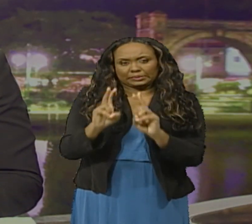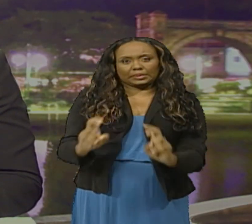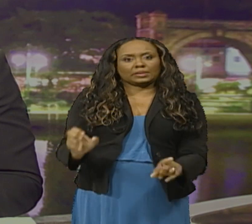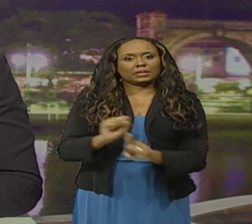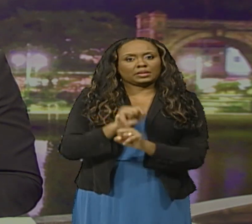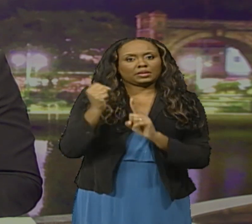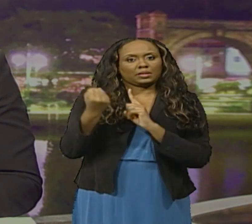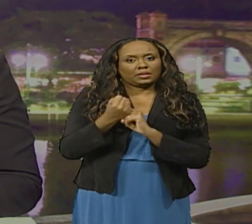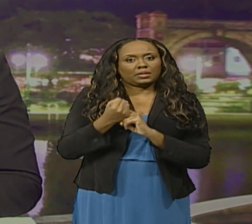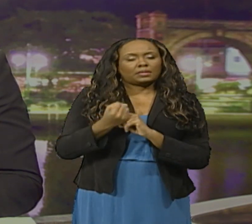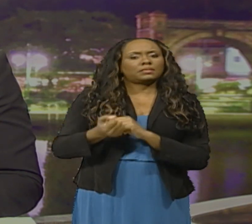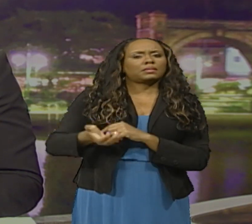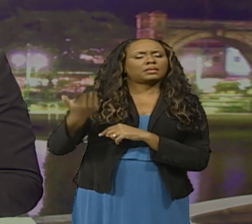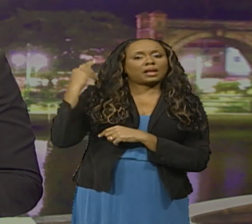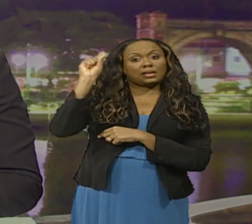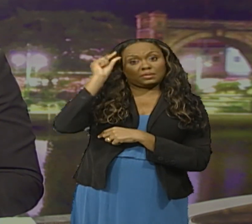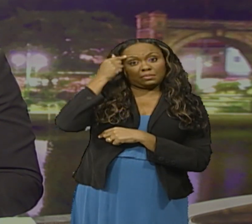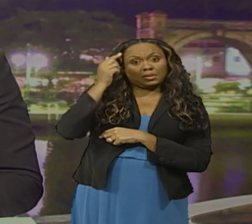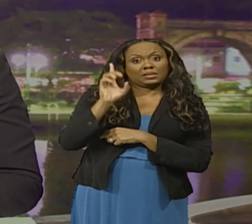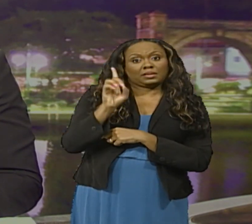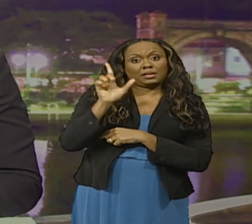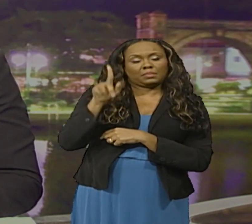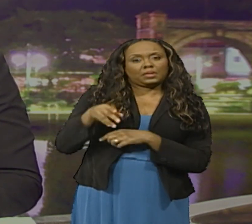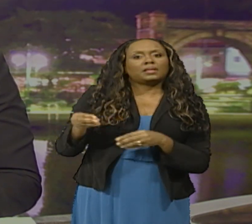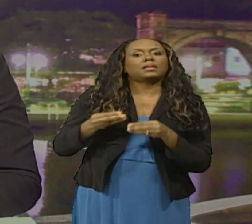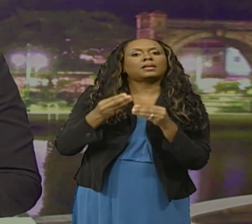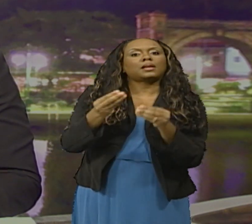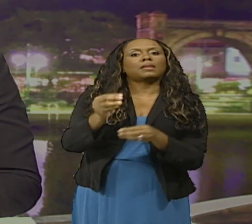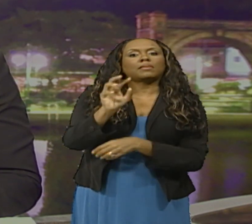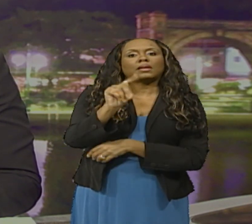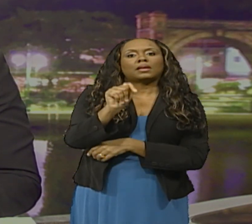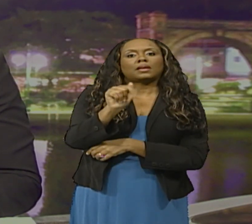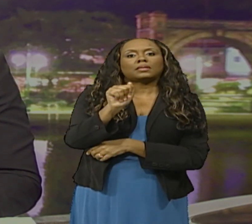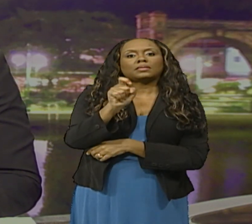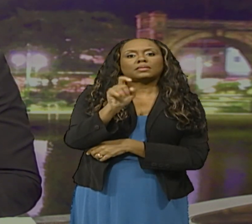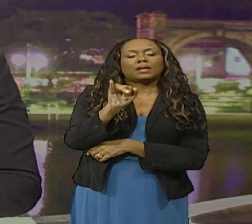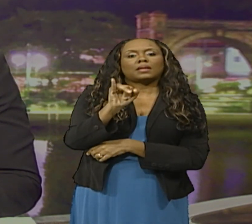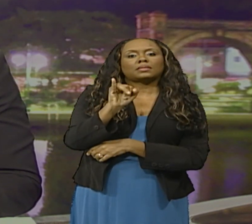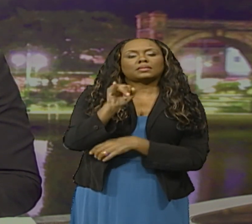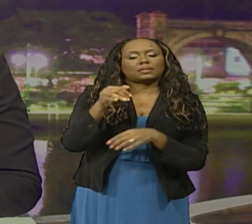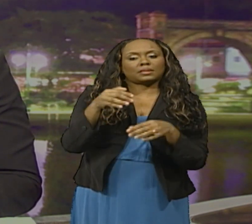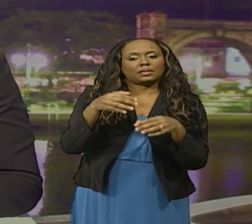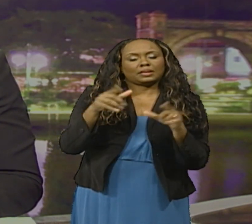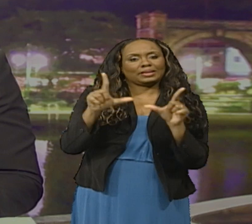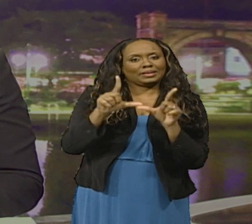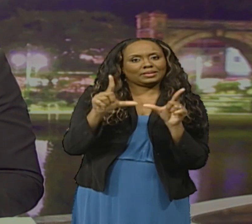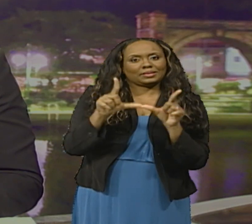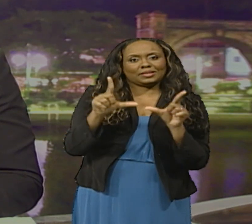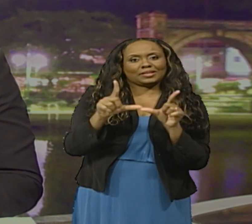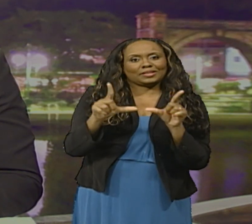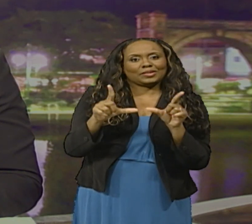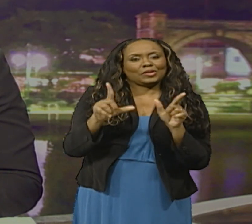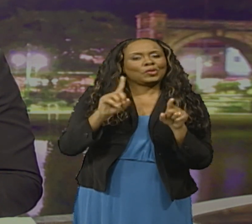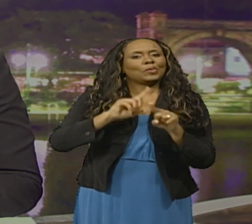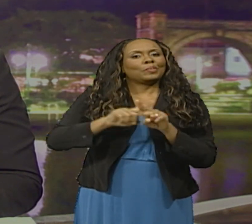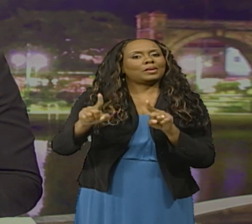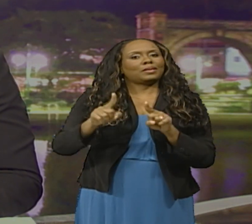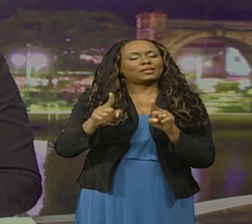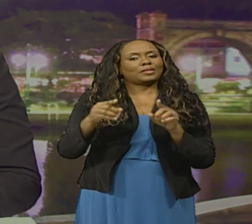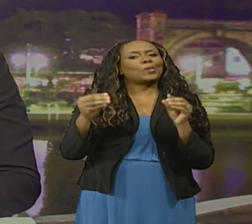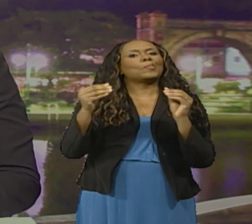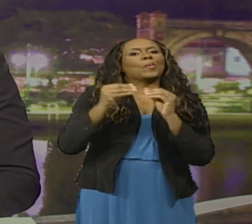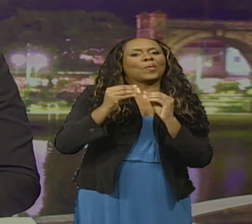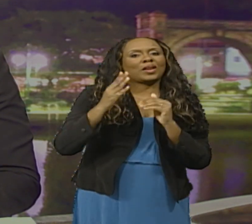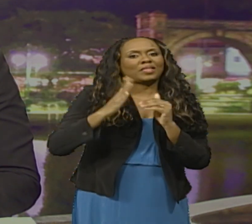situation where the last administration issued more taxi permits than were licensed to be assigned. He says that has